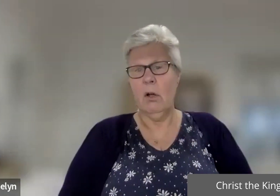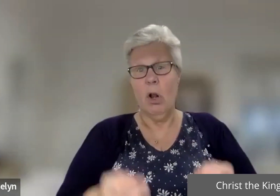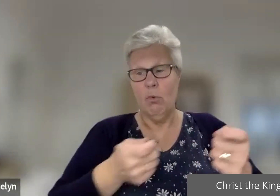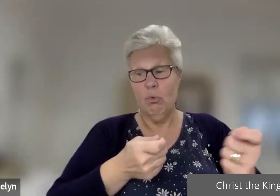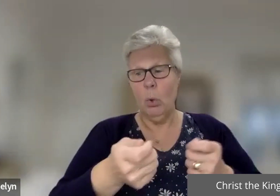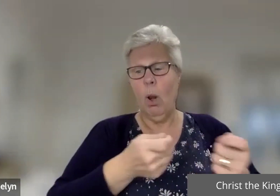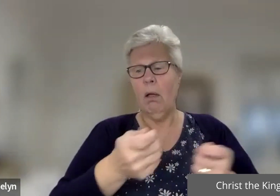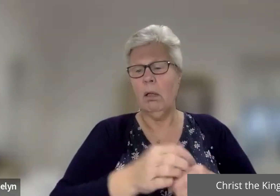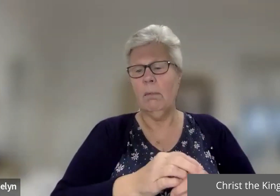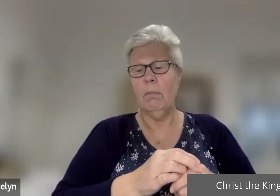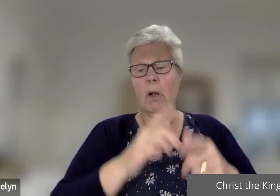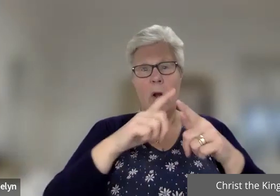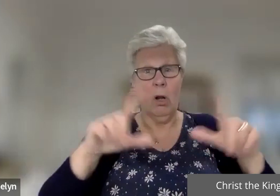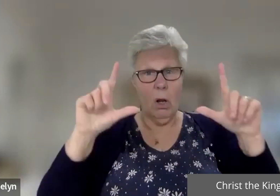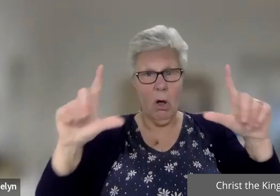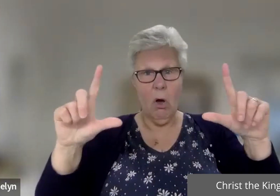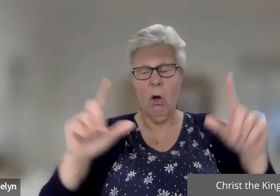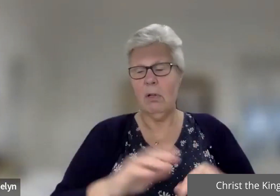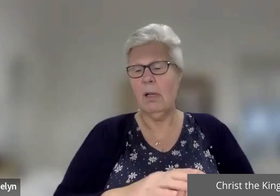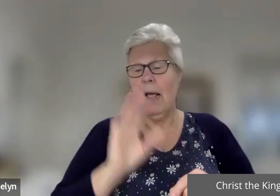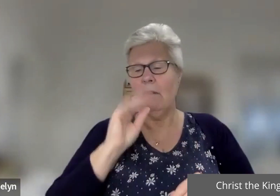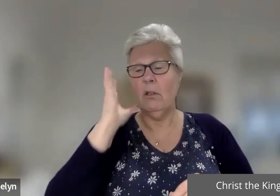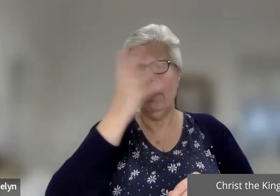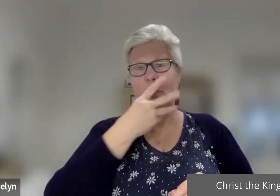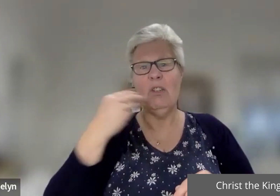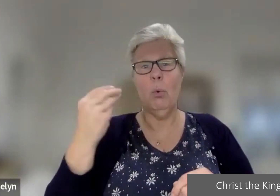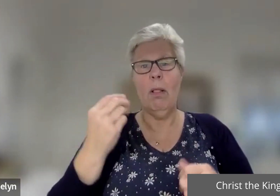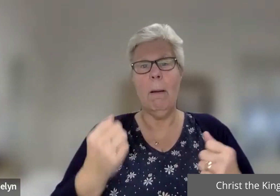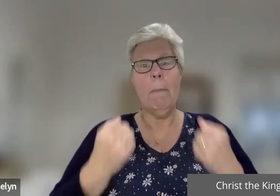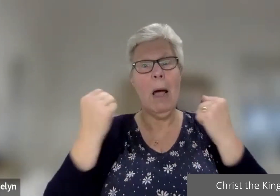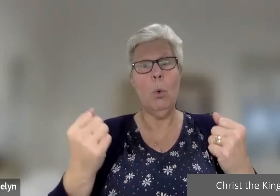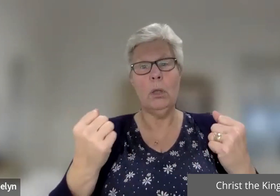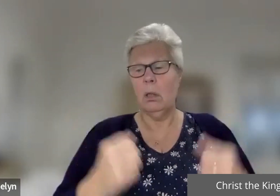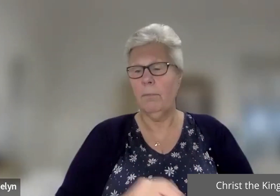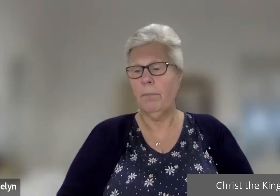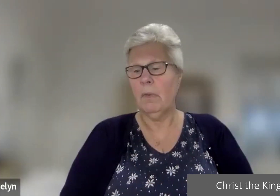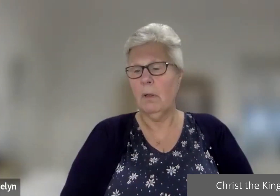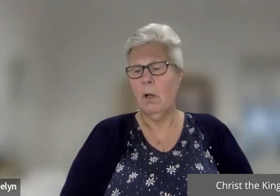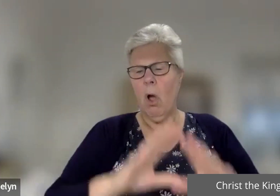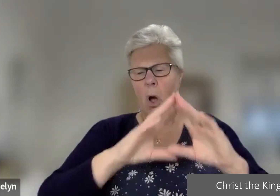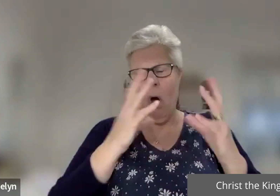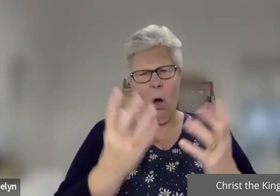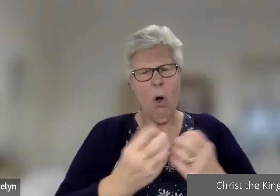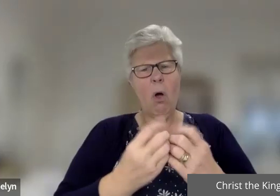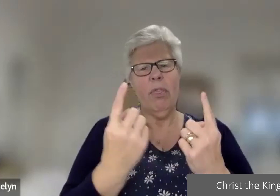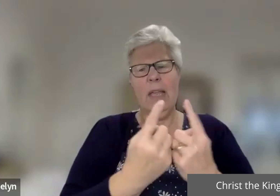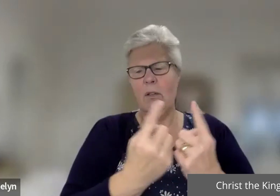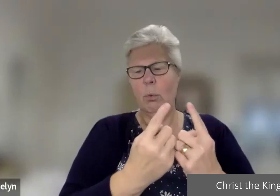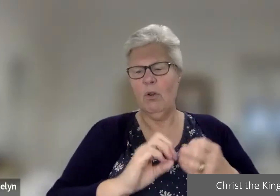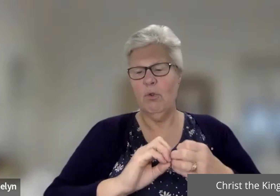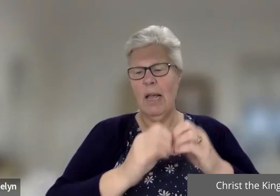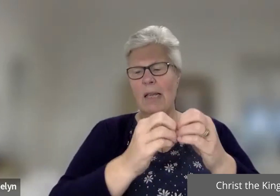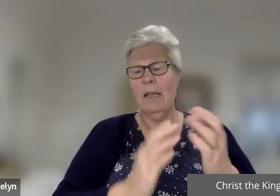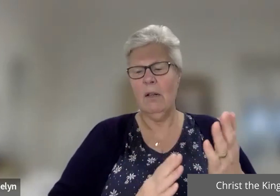Kings, rulers, lords, and spiritual powers. All